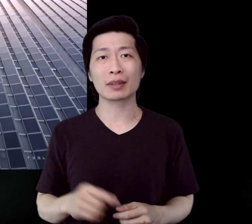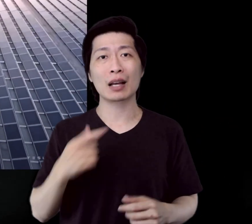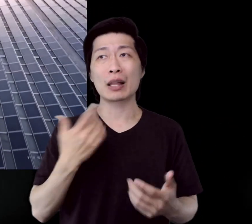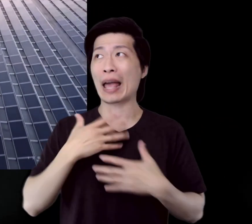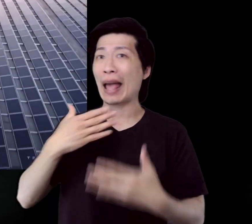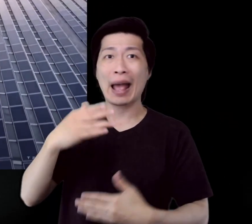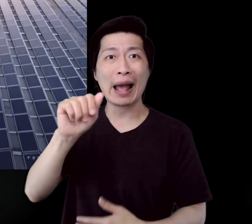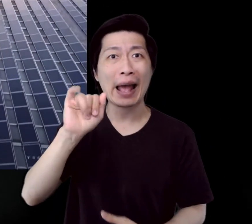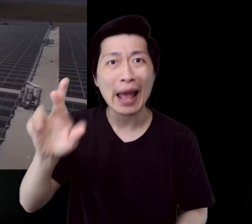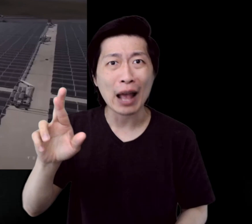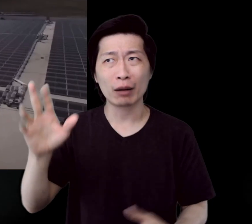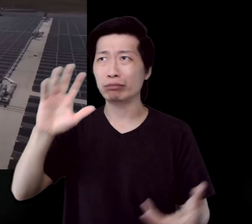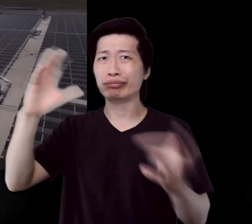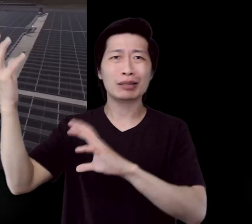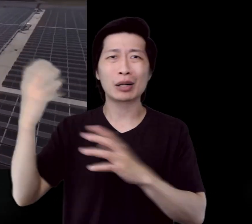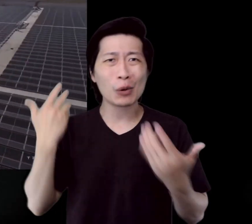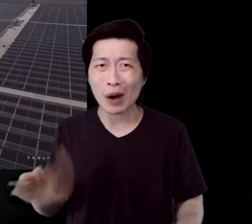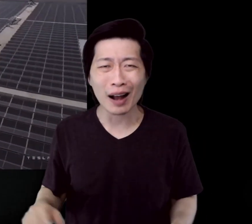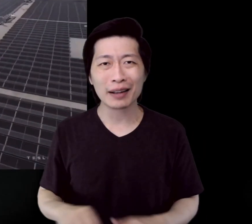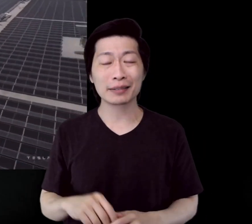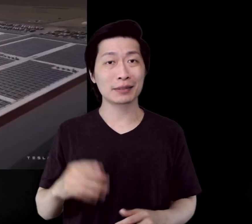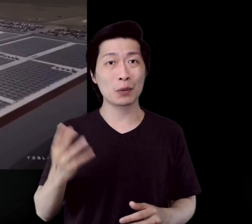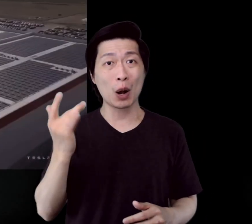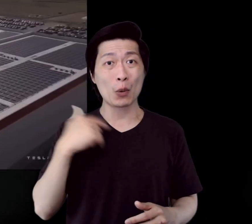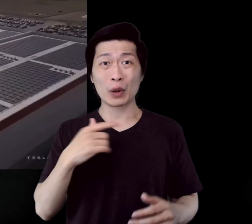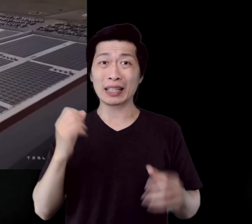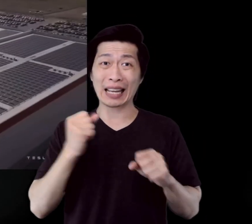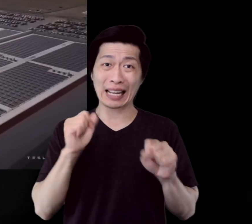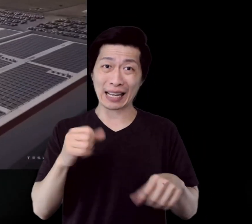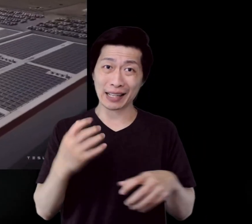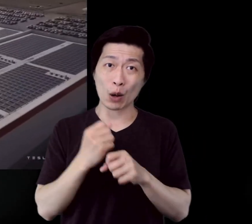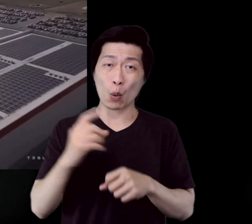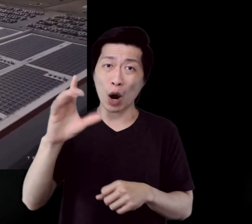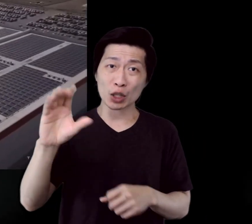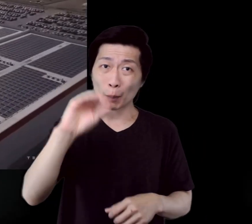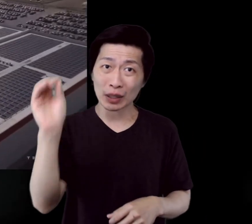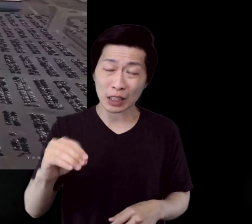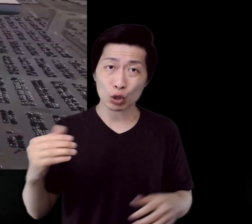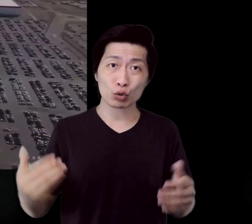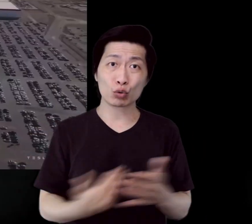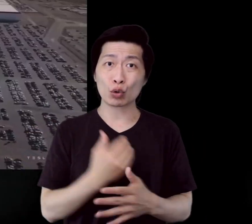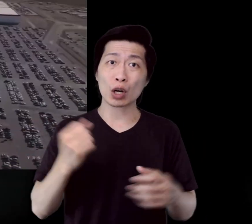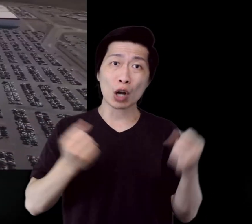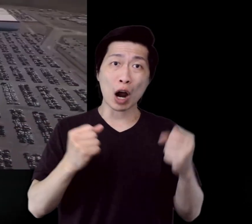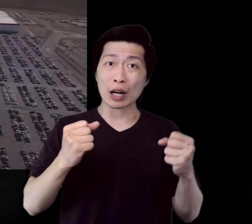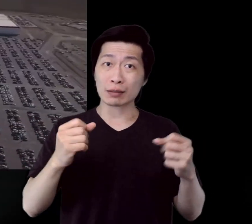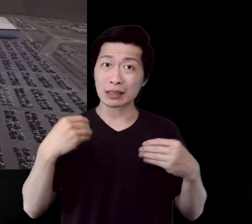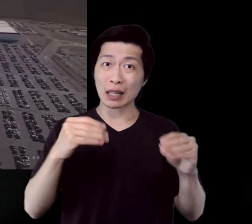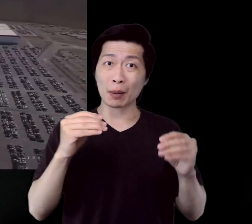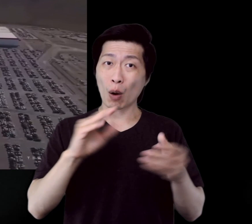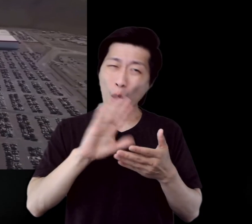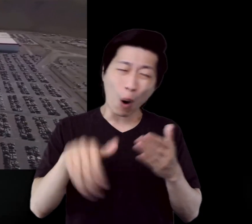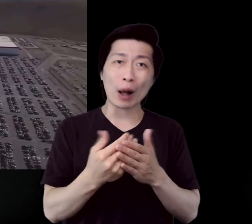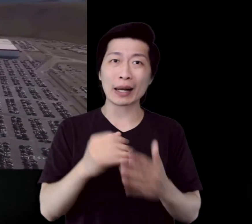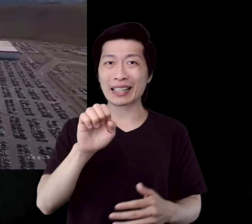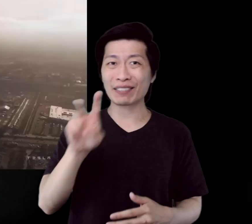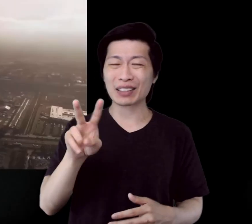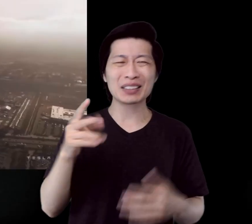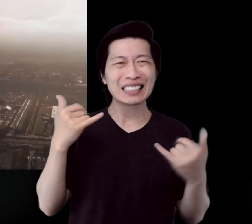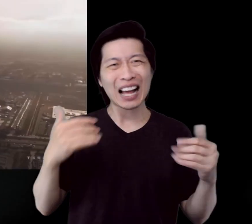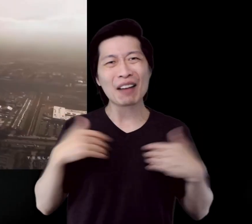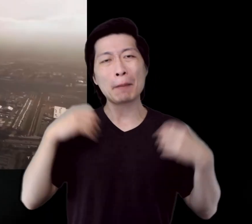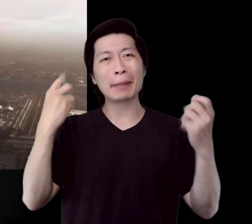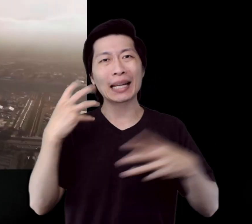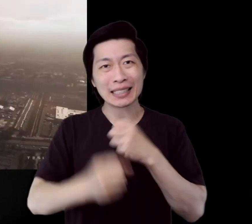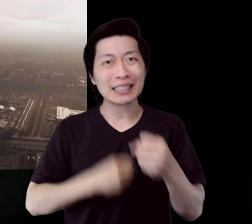have, and the air we breathe. Because even when we get to 100% of new car sales being EVs, we still